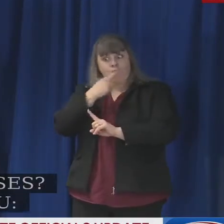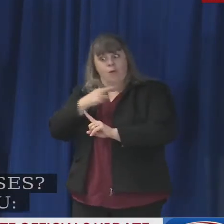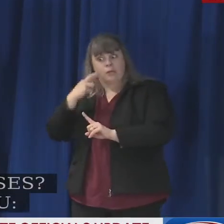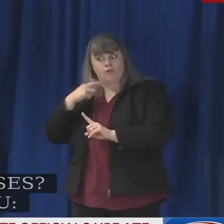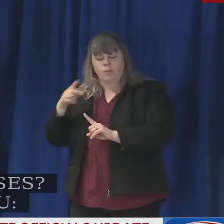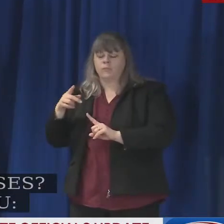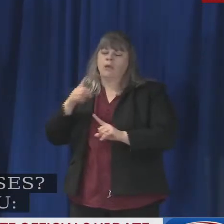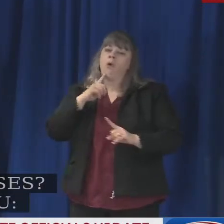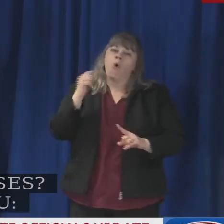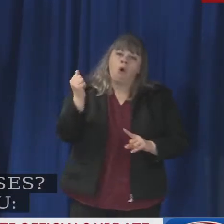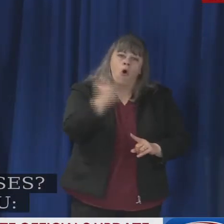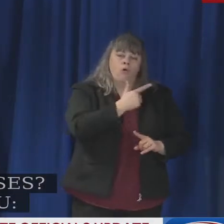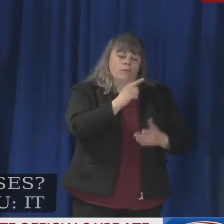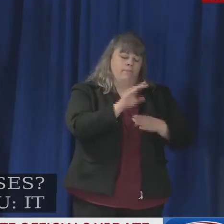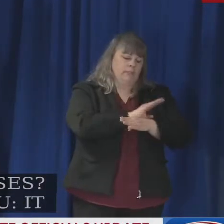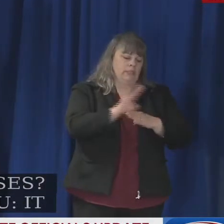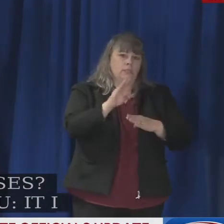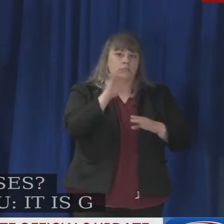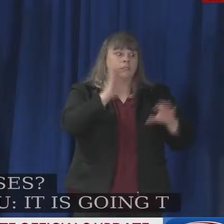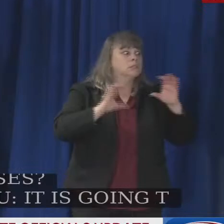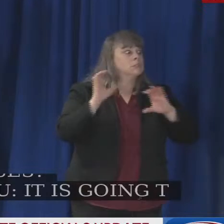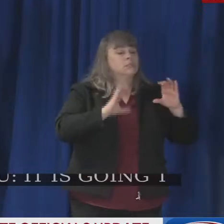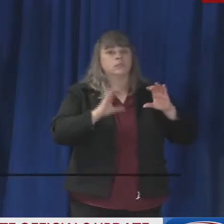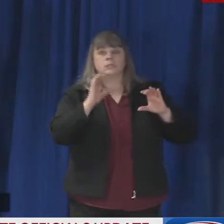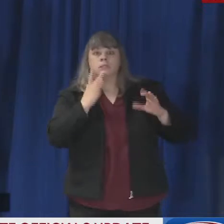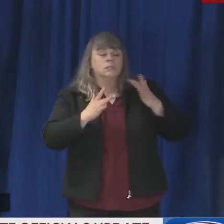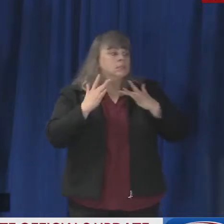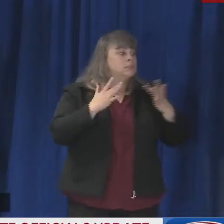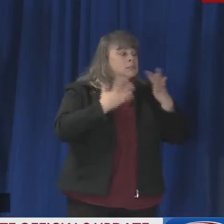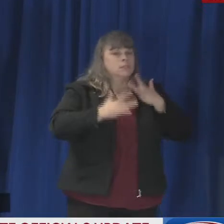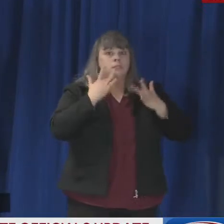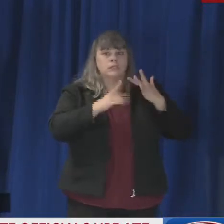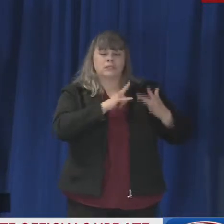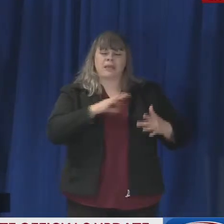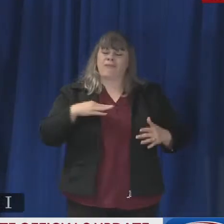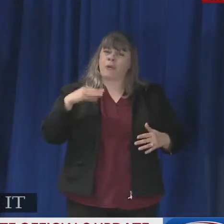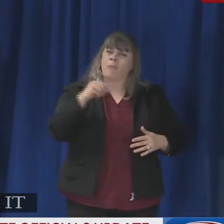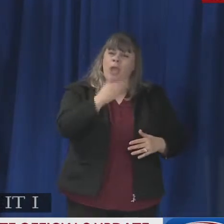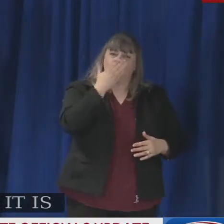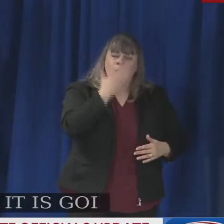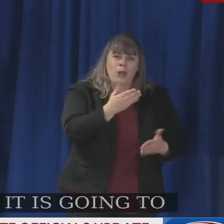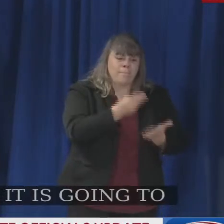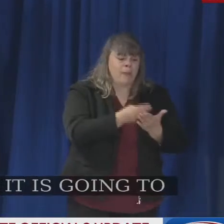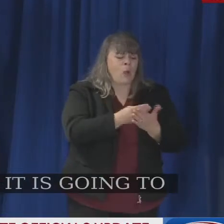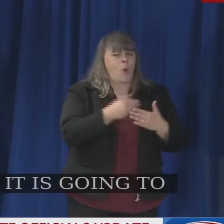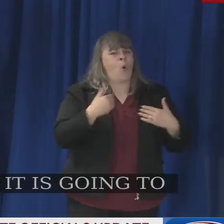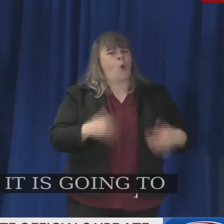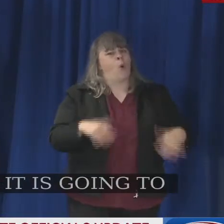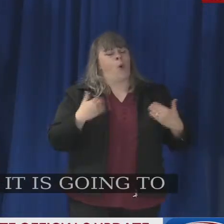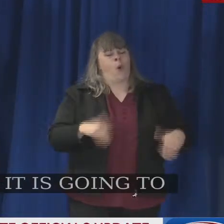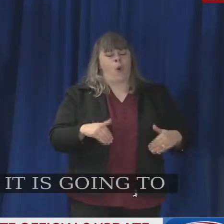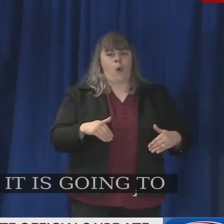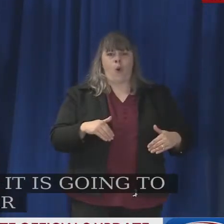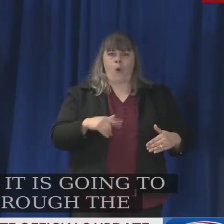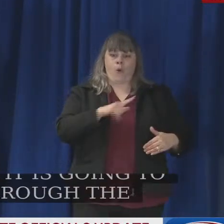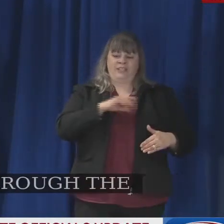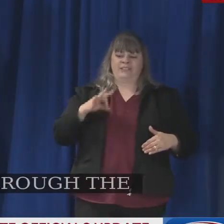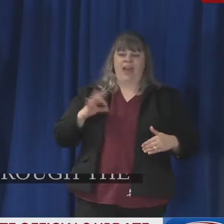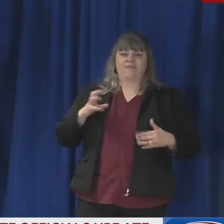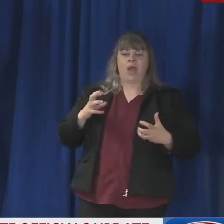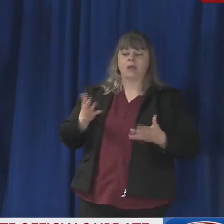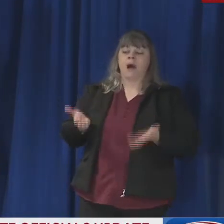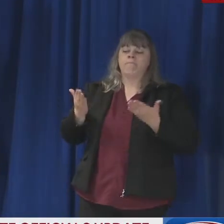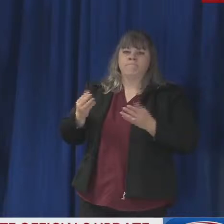know anyone who isn't really struggling to find workers, manufacturing, everything. And they're paying great wages. It's an employee's market, without a doubt, which is just